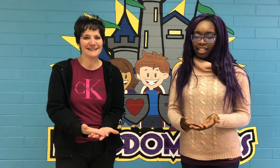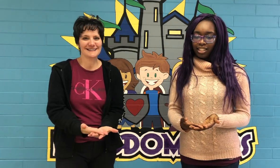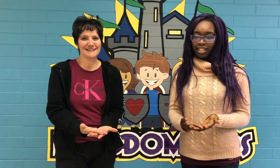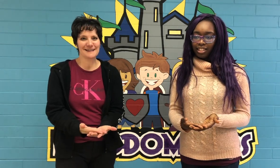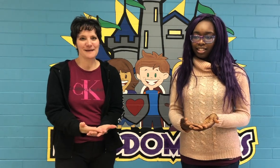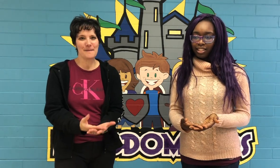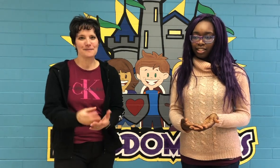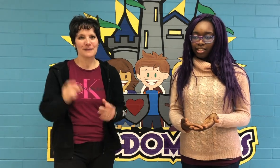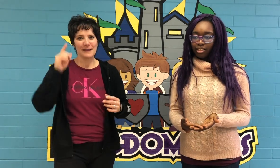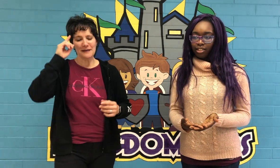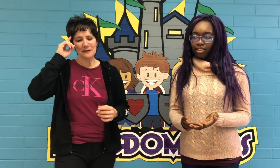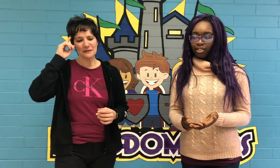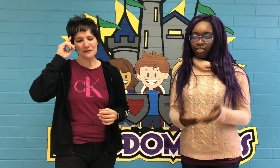goodness,